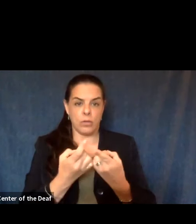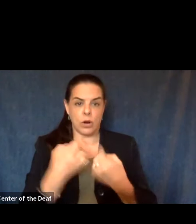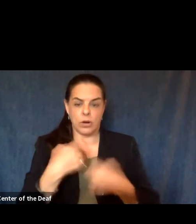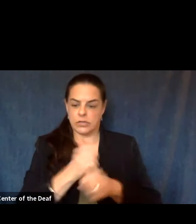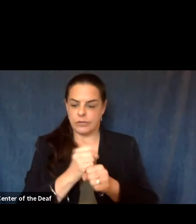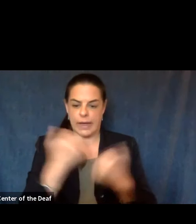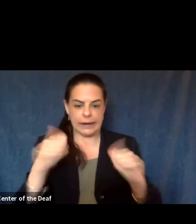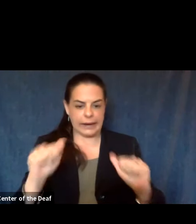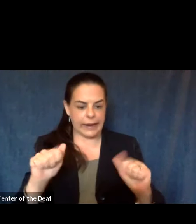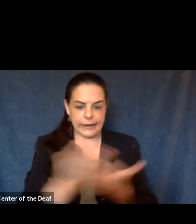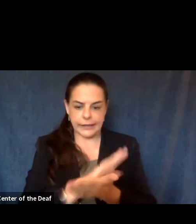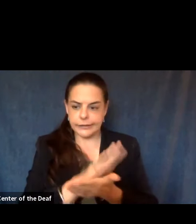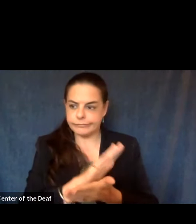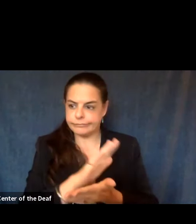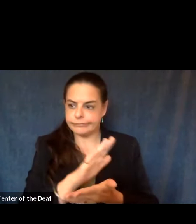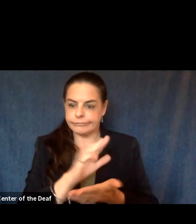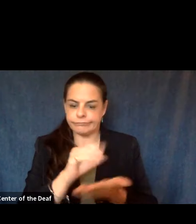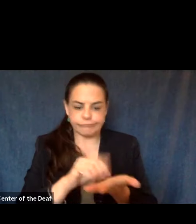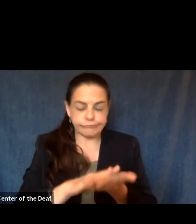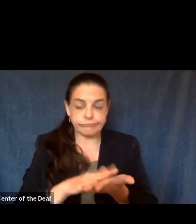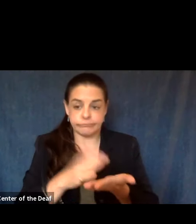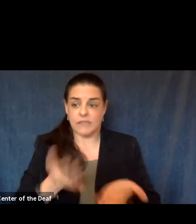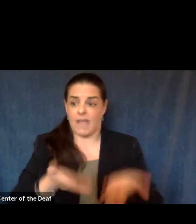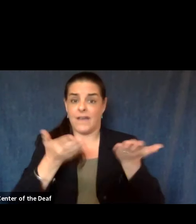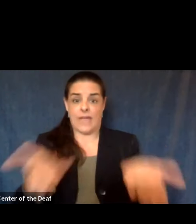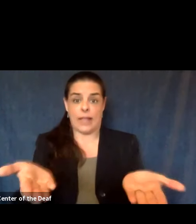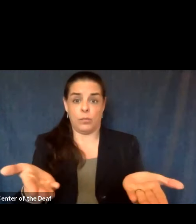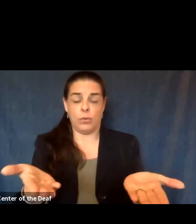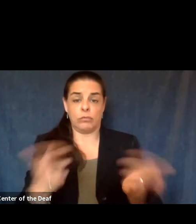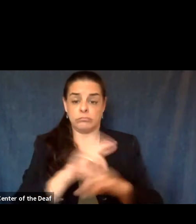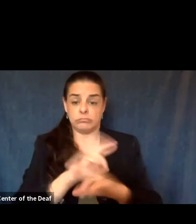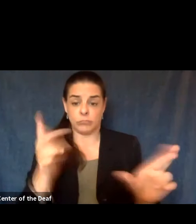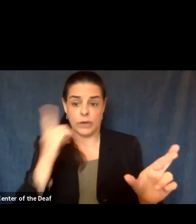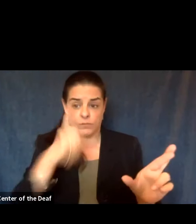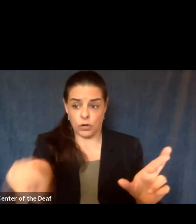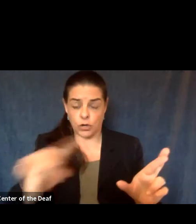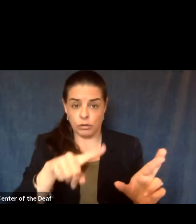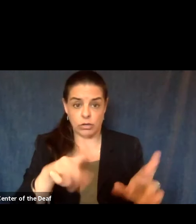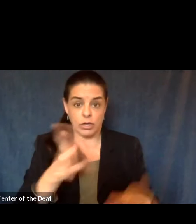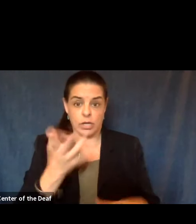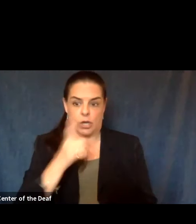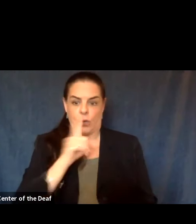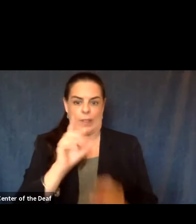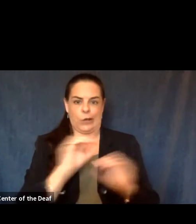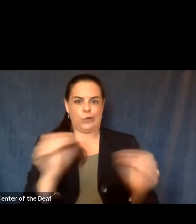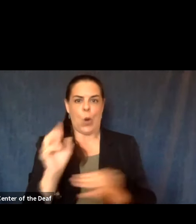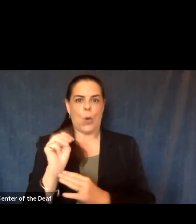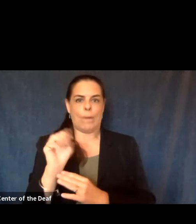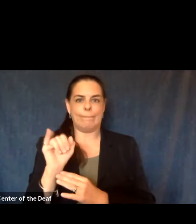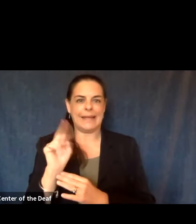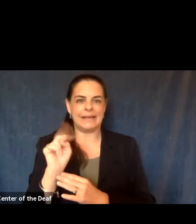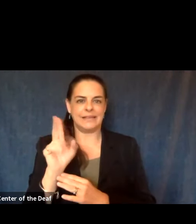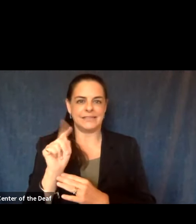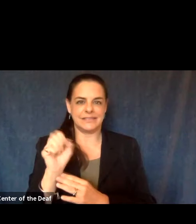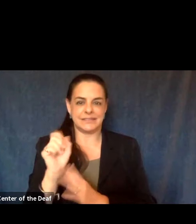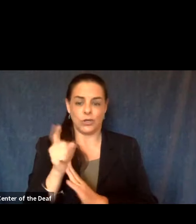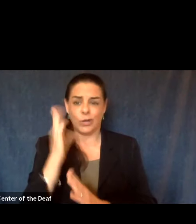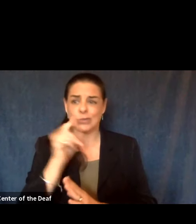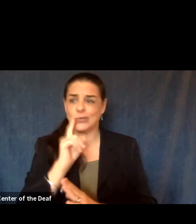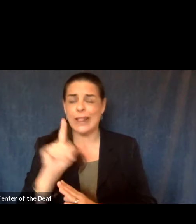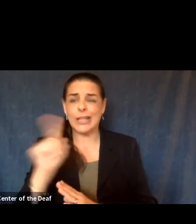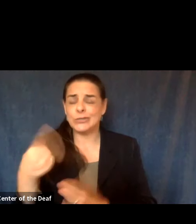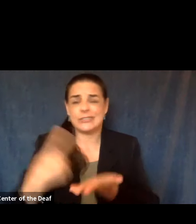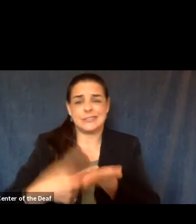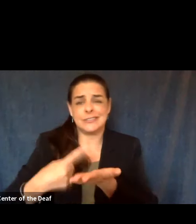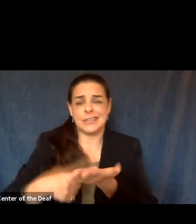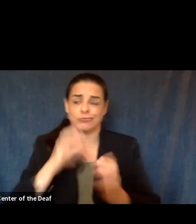documentation available. We actually did not, they didn't even have minutes because it really was conversation,